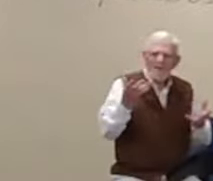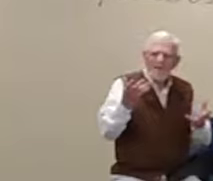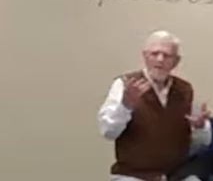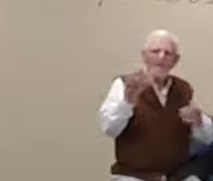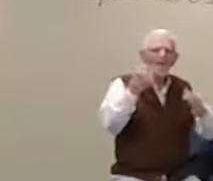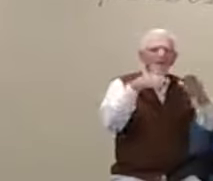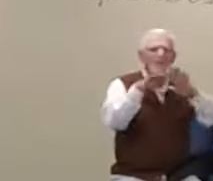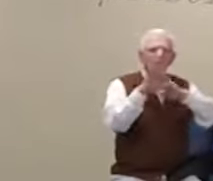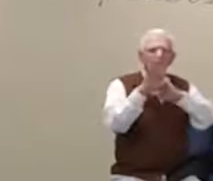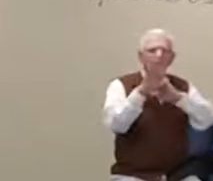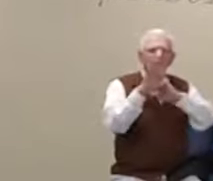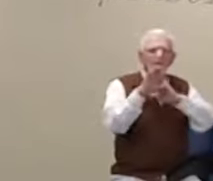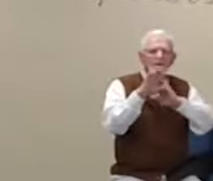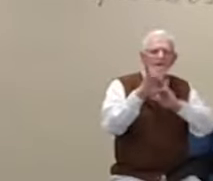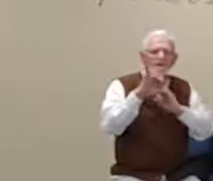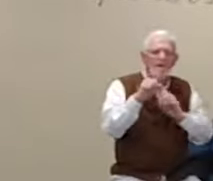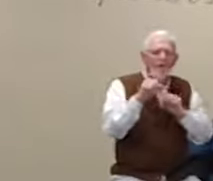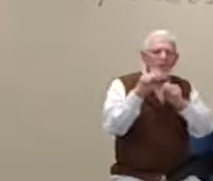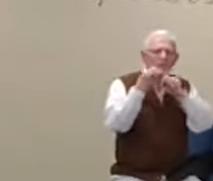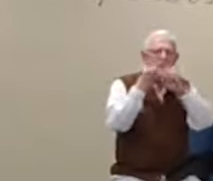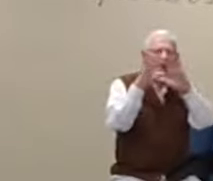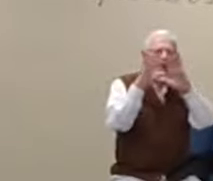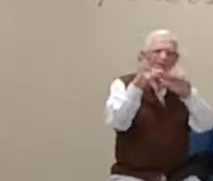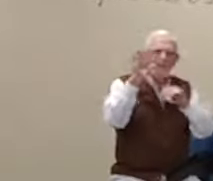Heaven is going to blow your mind.